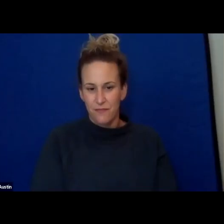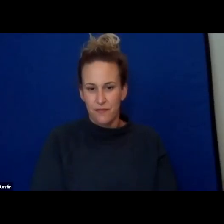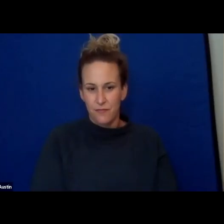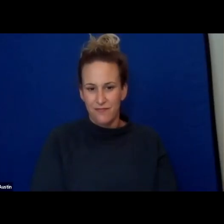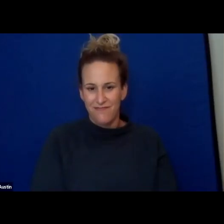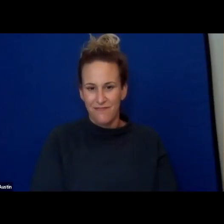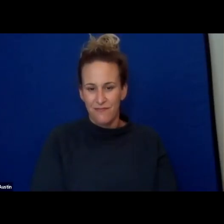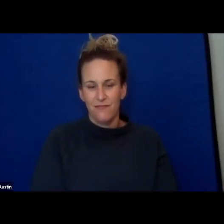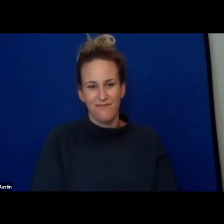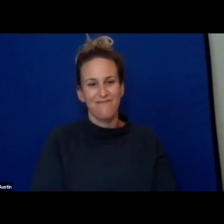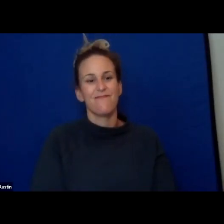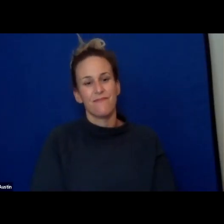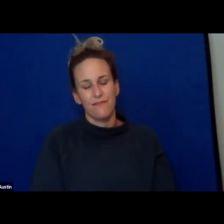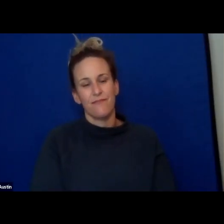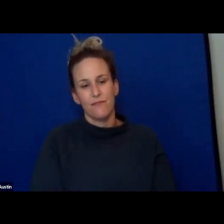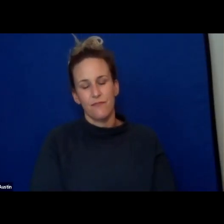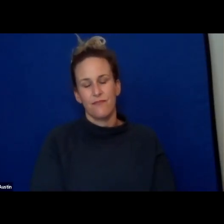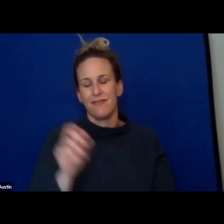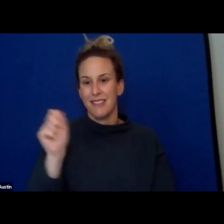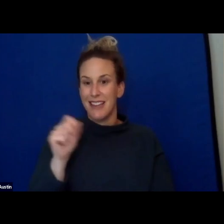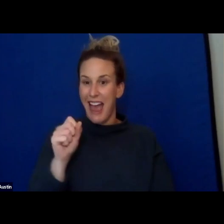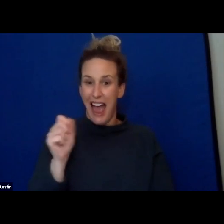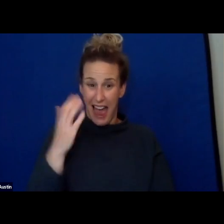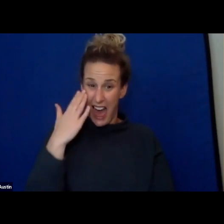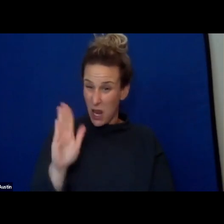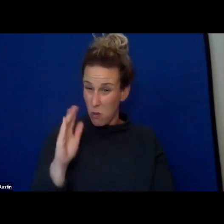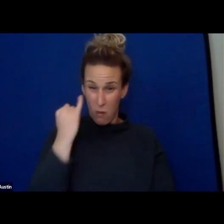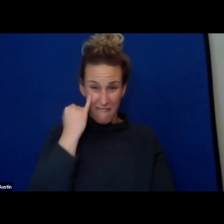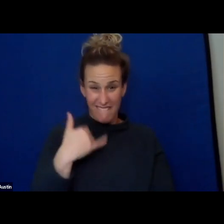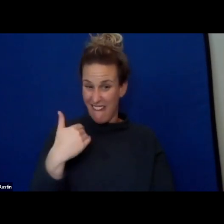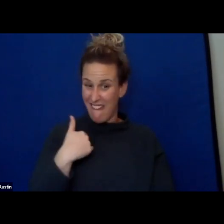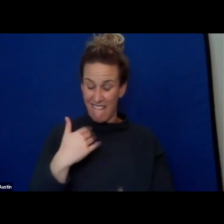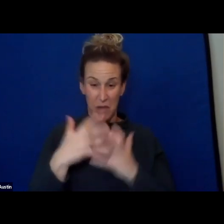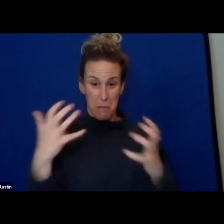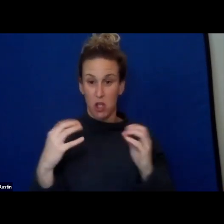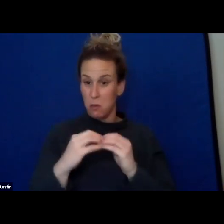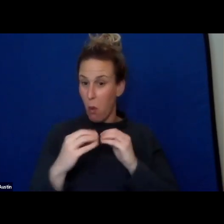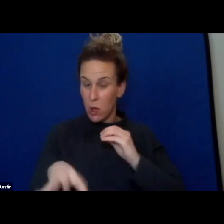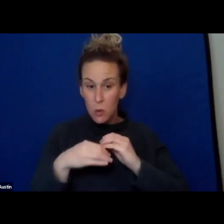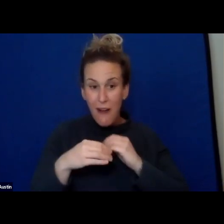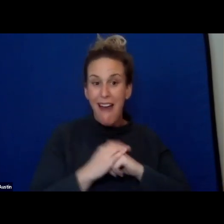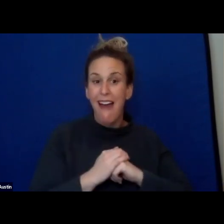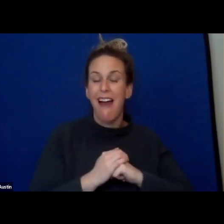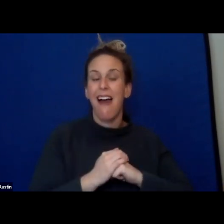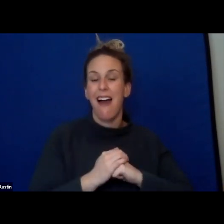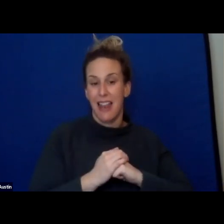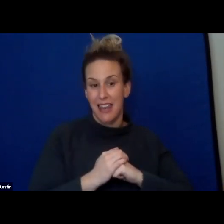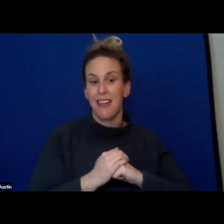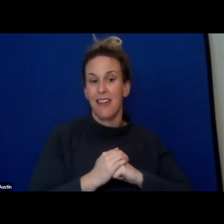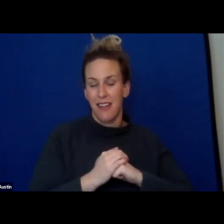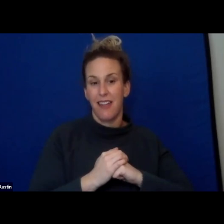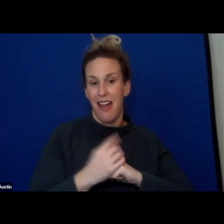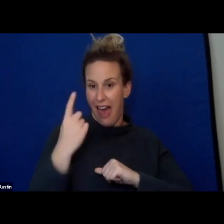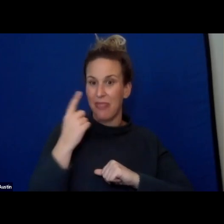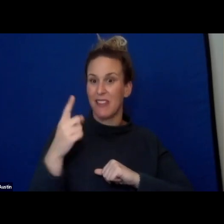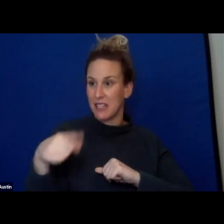um yeah i um i don't know that i have all that much more to add um you know i think you know y'all covered